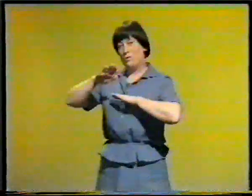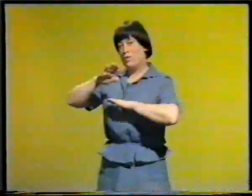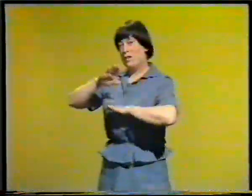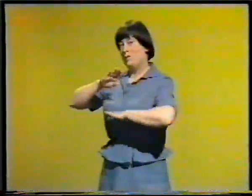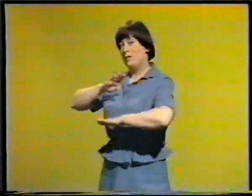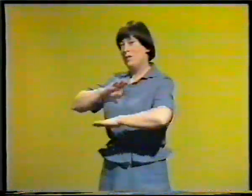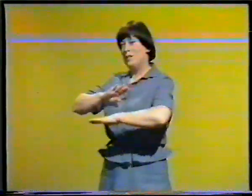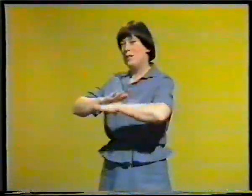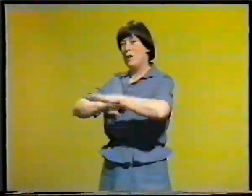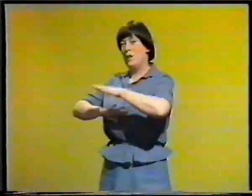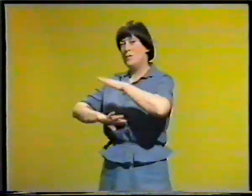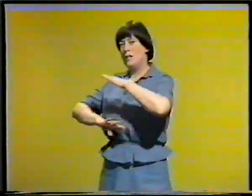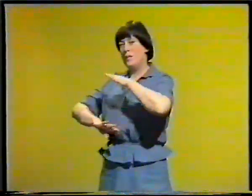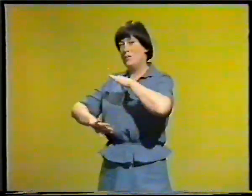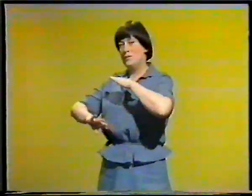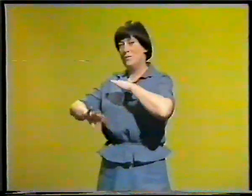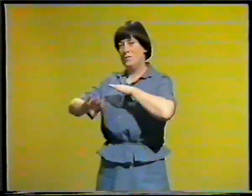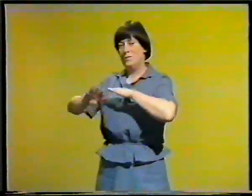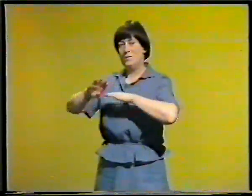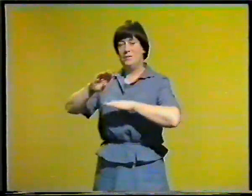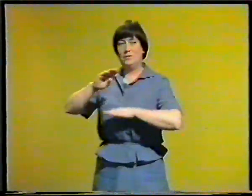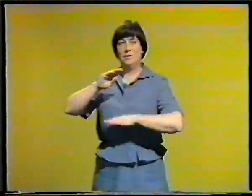down. Calm down.